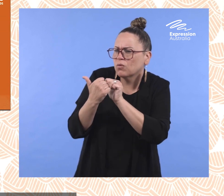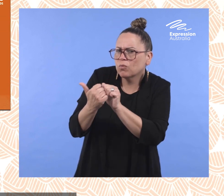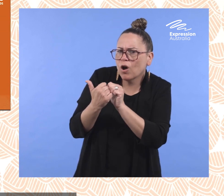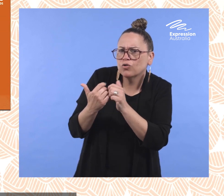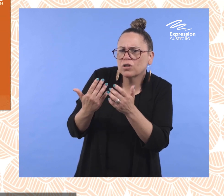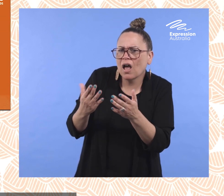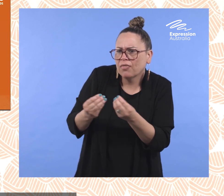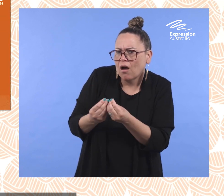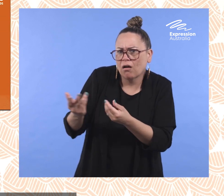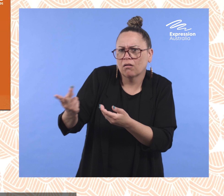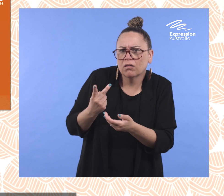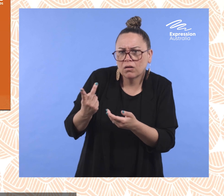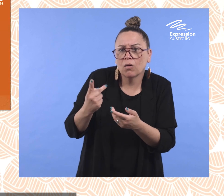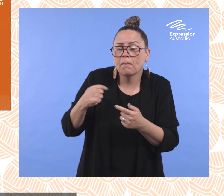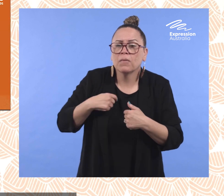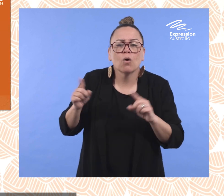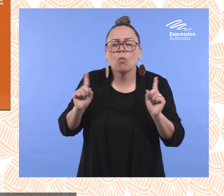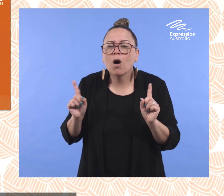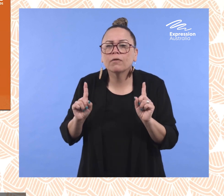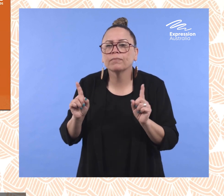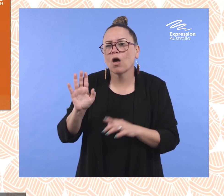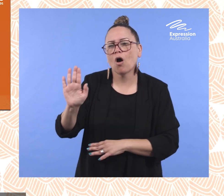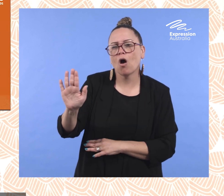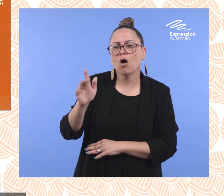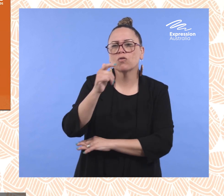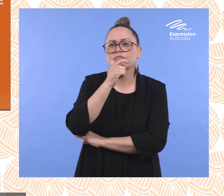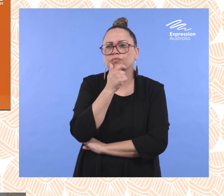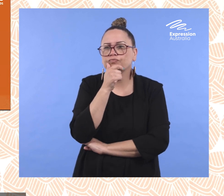what I did in that case was I said,